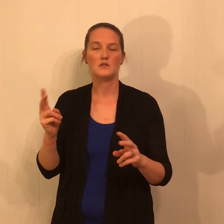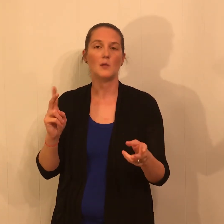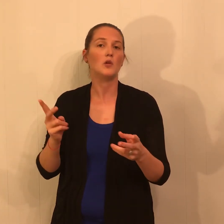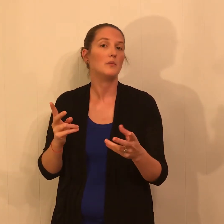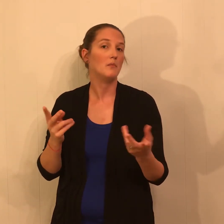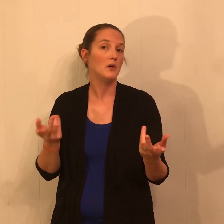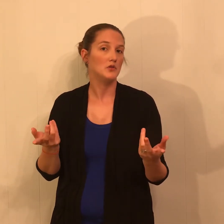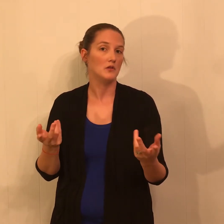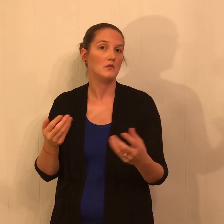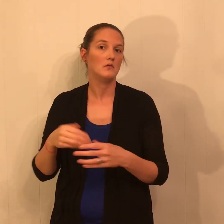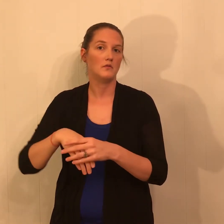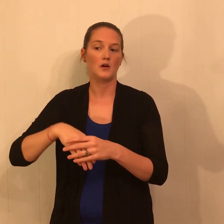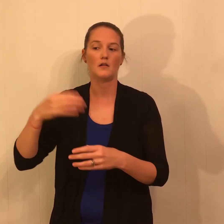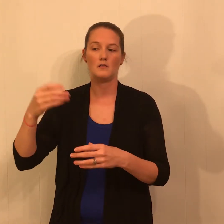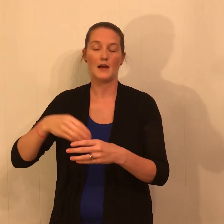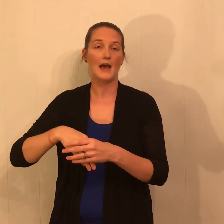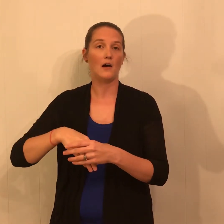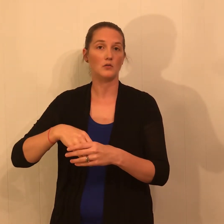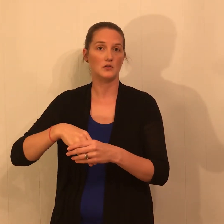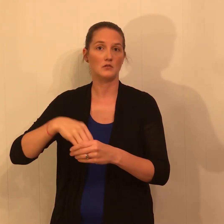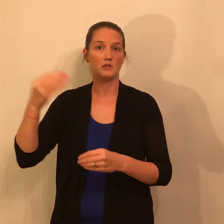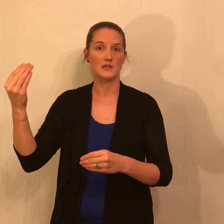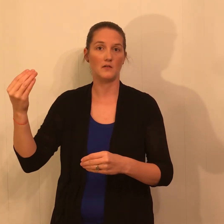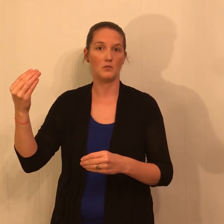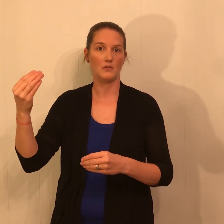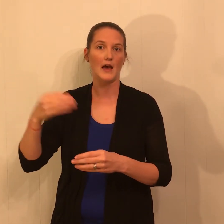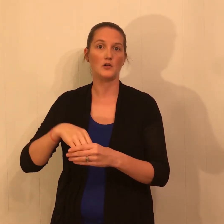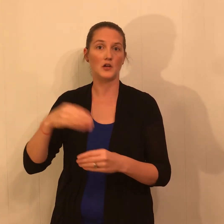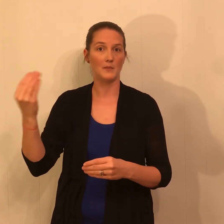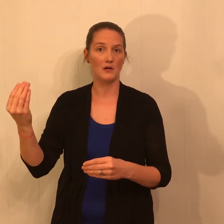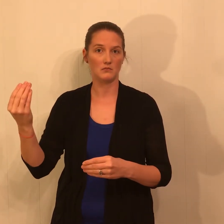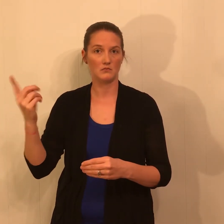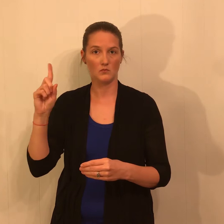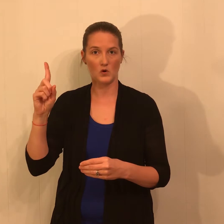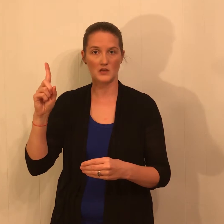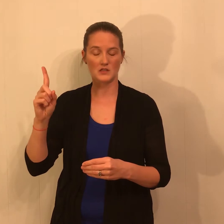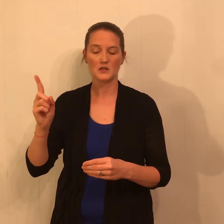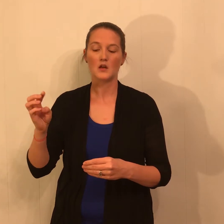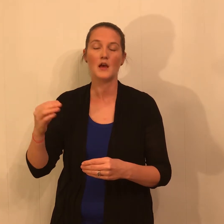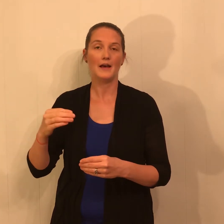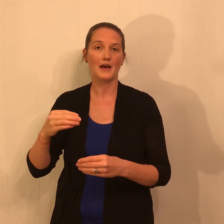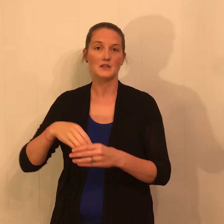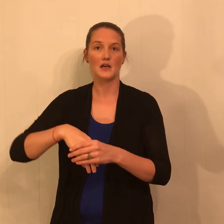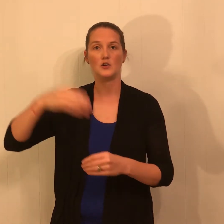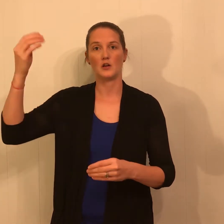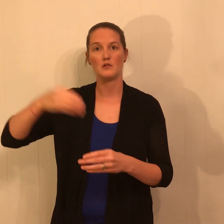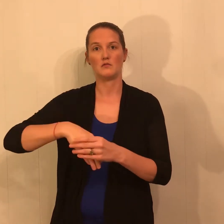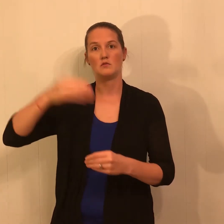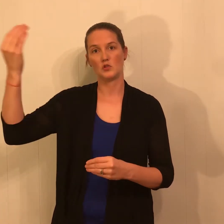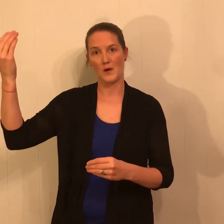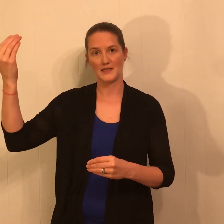Double up the motion for out. Instead of out, you come out once. Outside, you're going to twice.